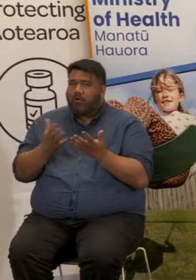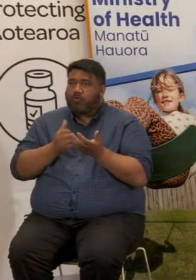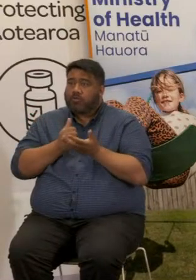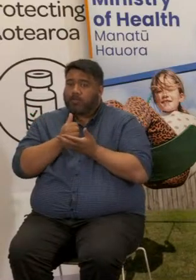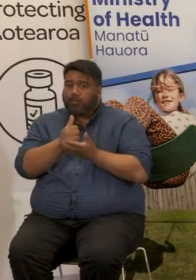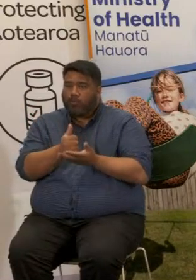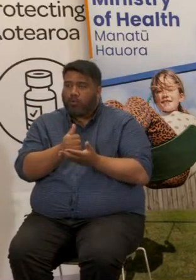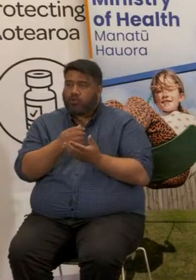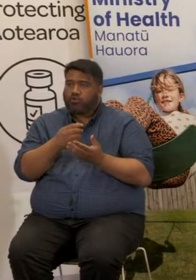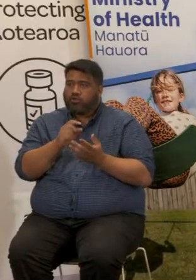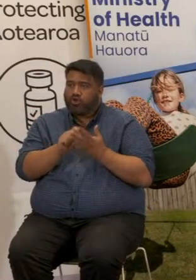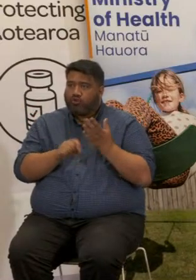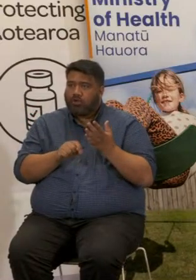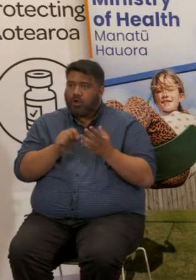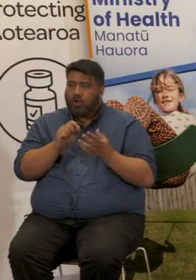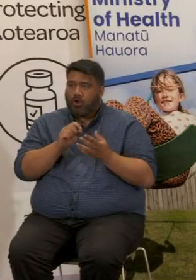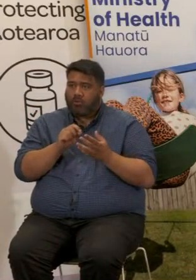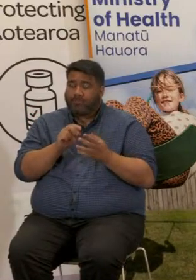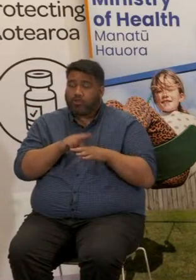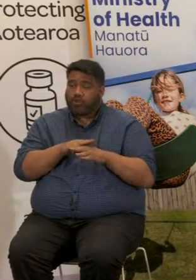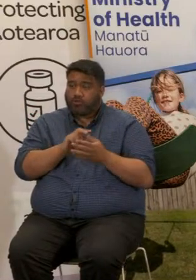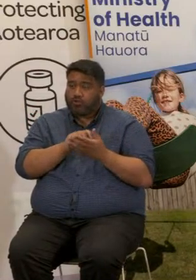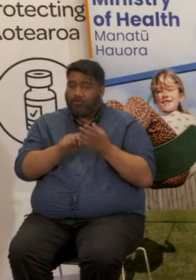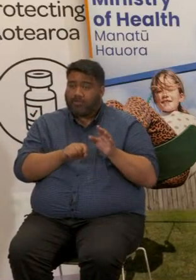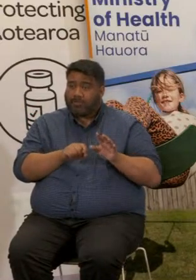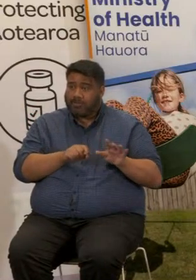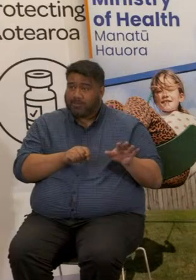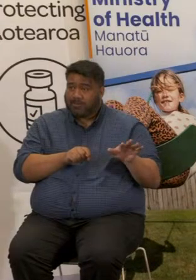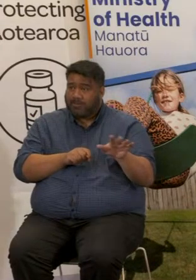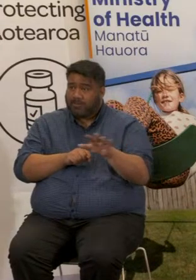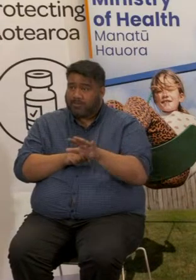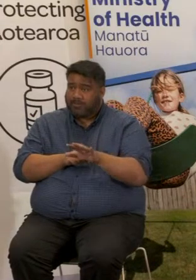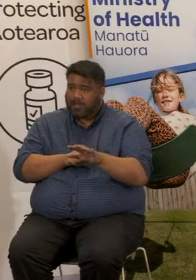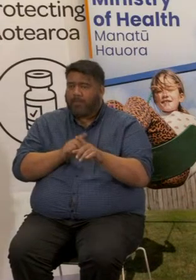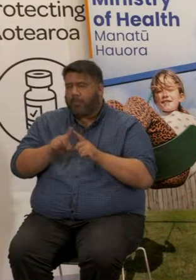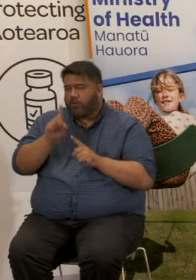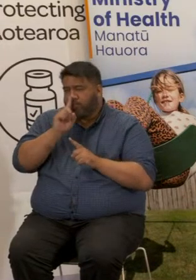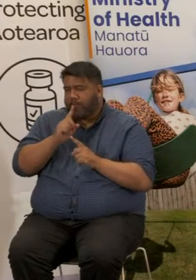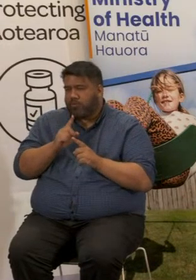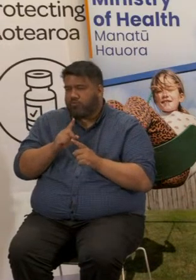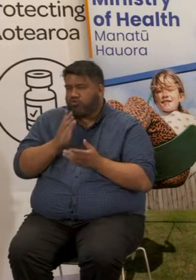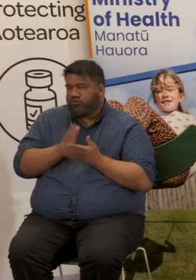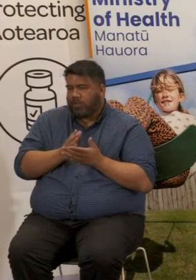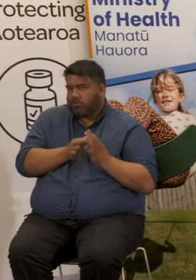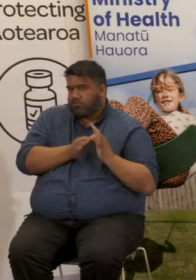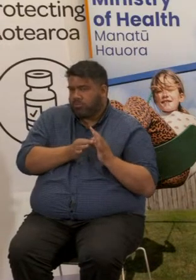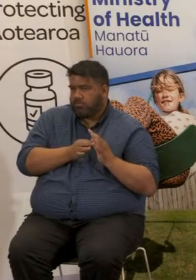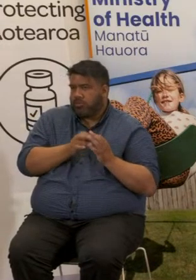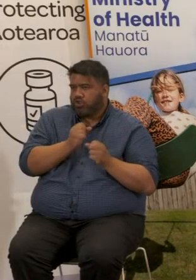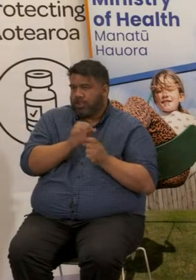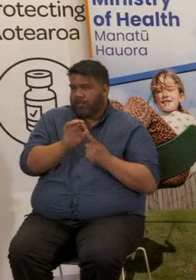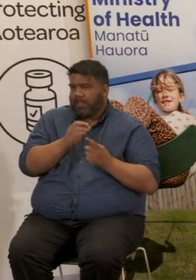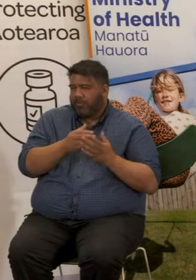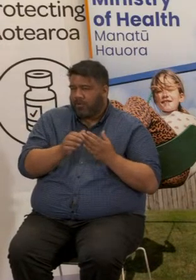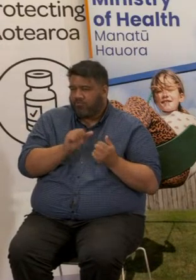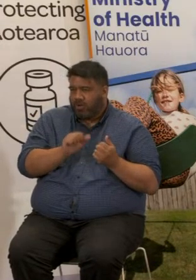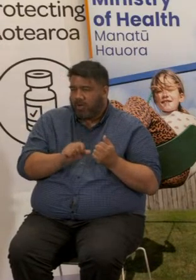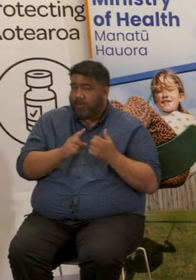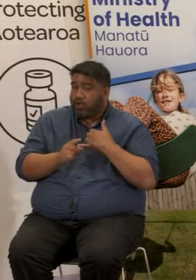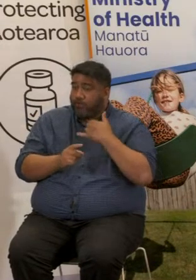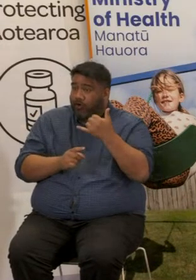clinics? I don't know how effective that sort of method is, because I guess people trust their GP, presumably, and that phone call might be quite